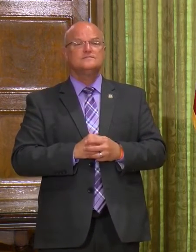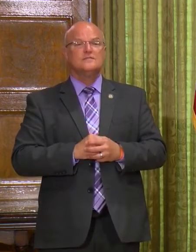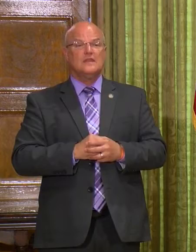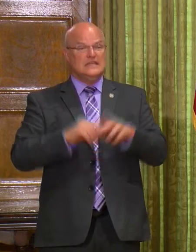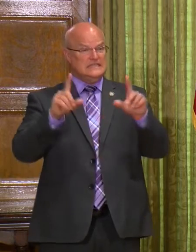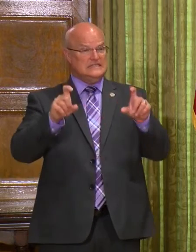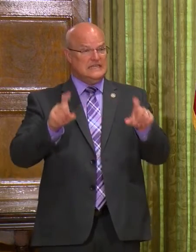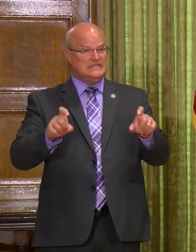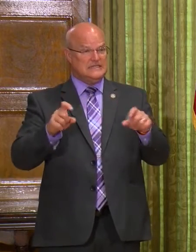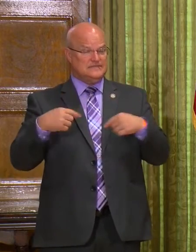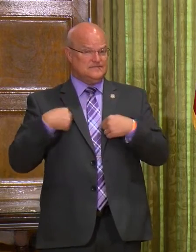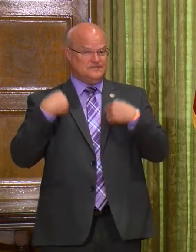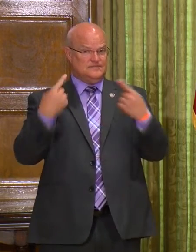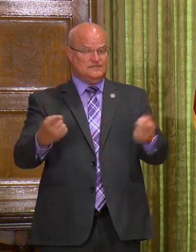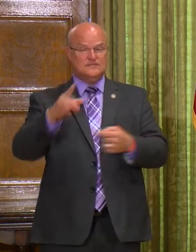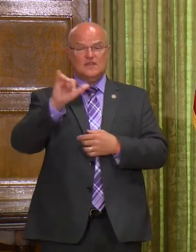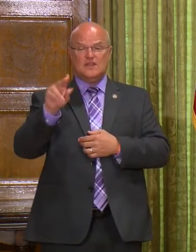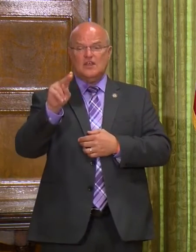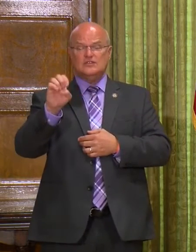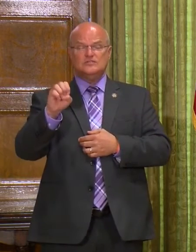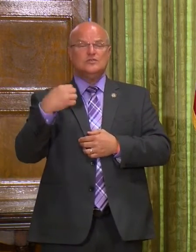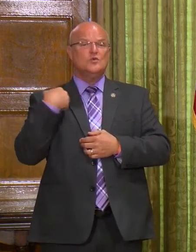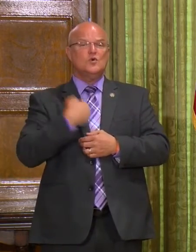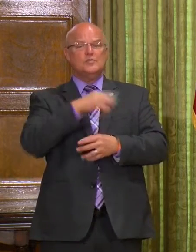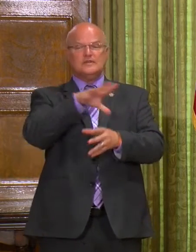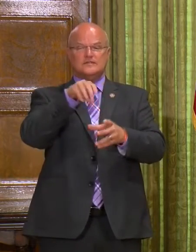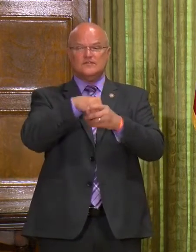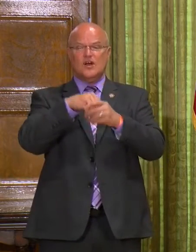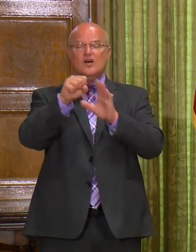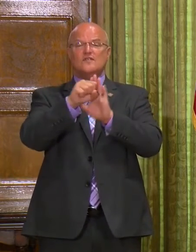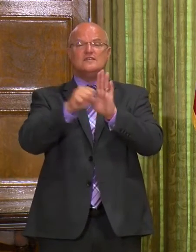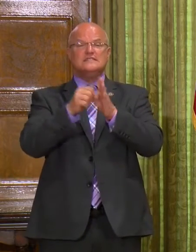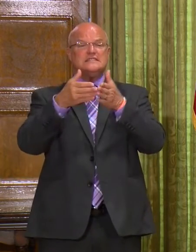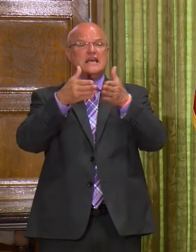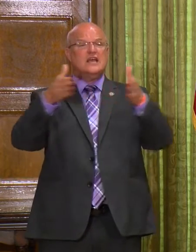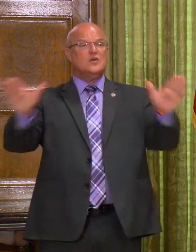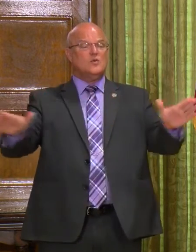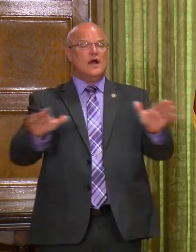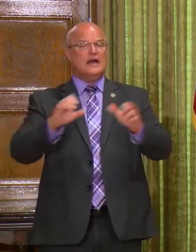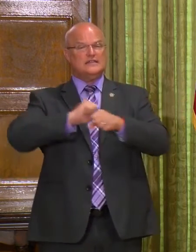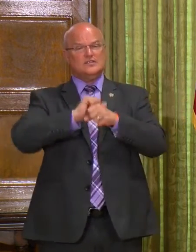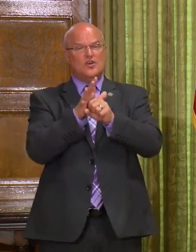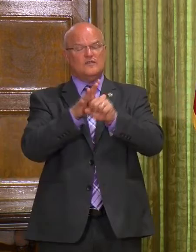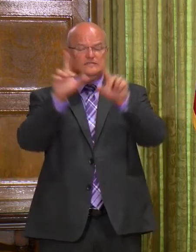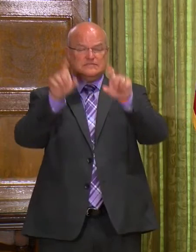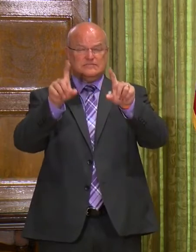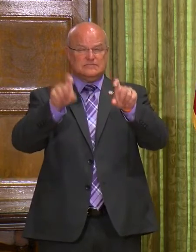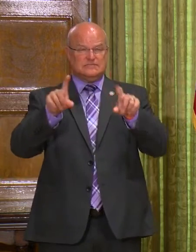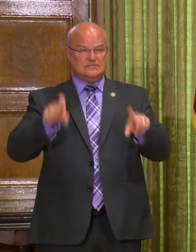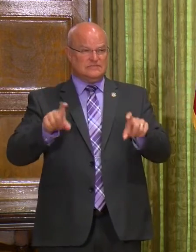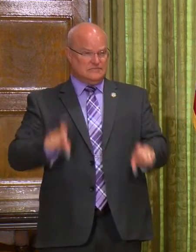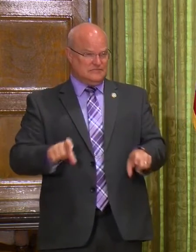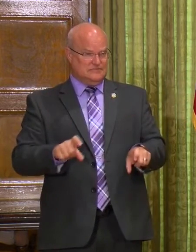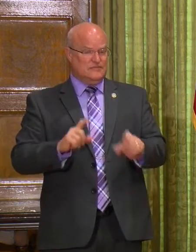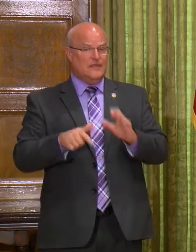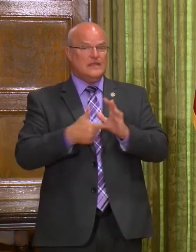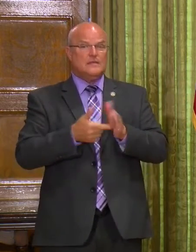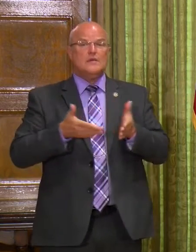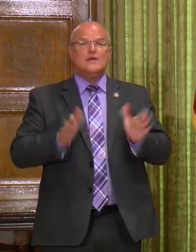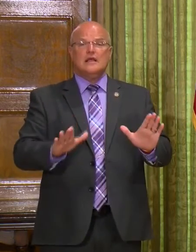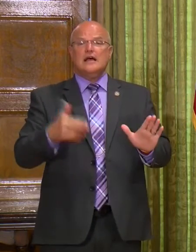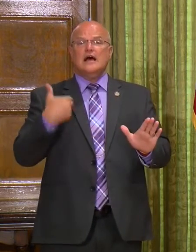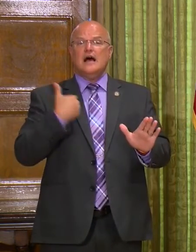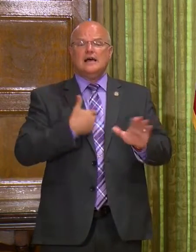minute, throughout the month of June, we'll be taking part in a statewide COVID-19 testing initiative for long-term care. This will allow us